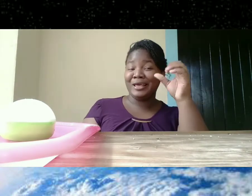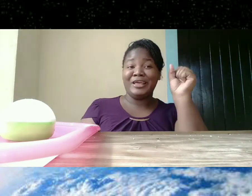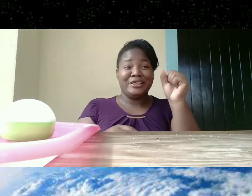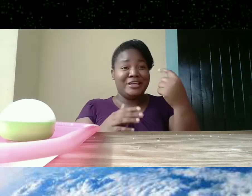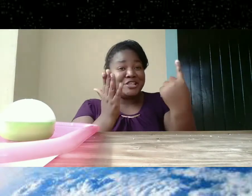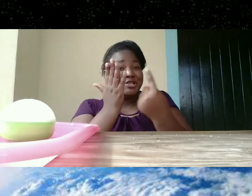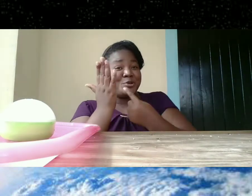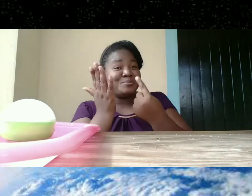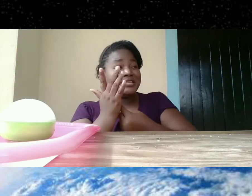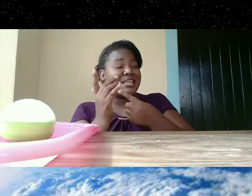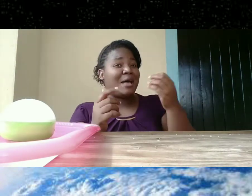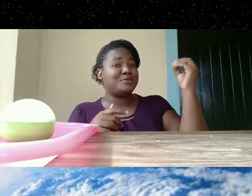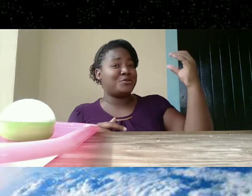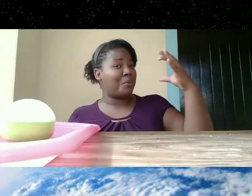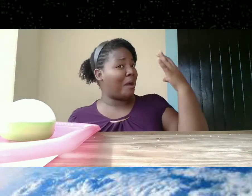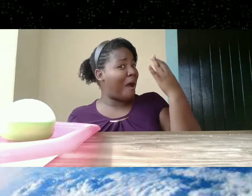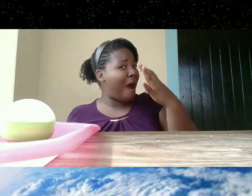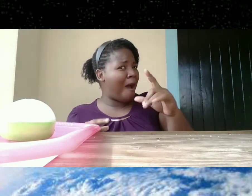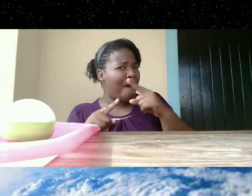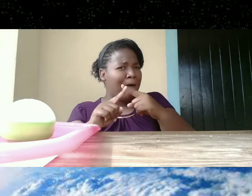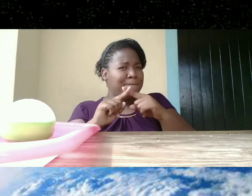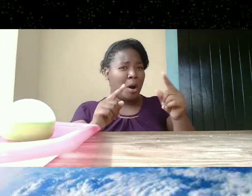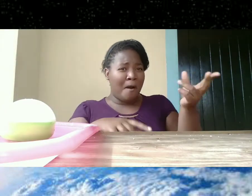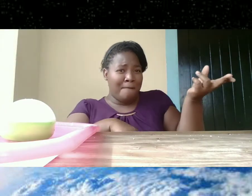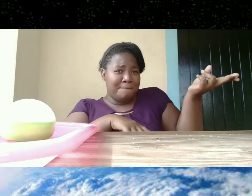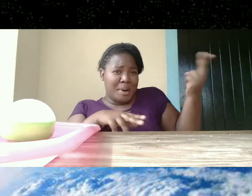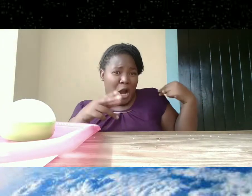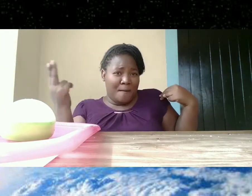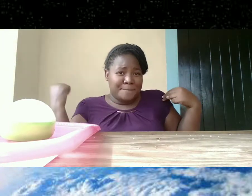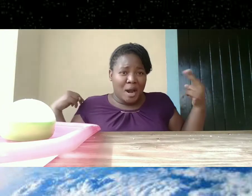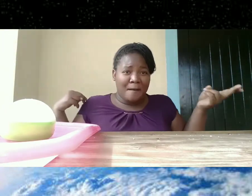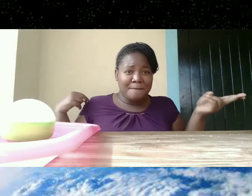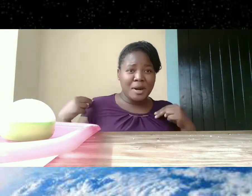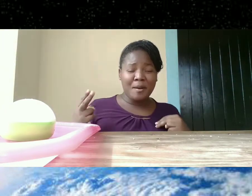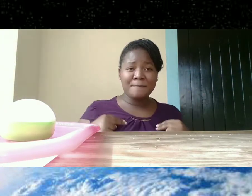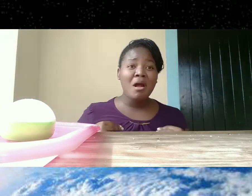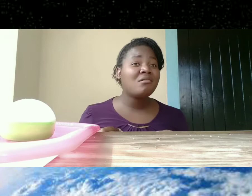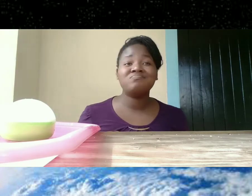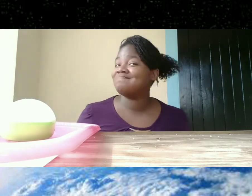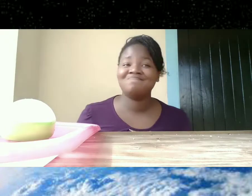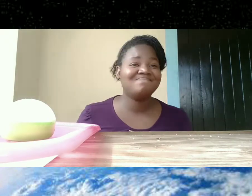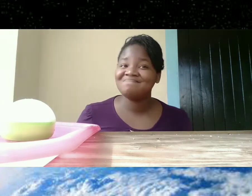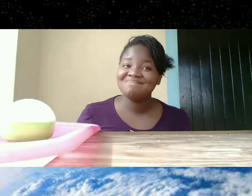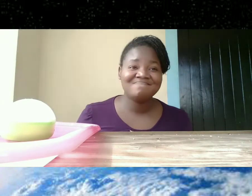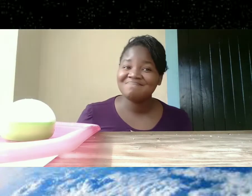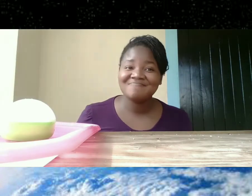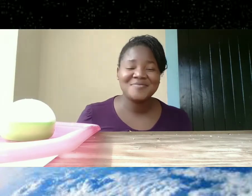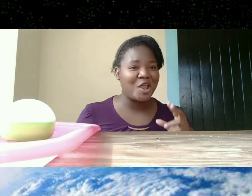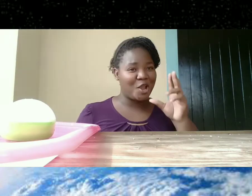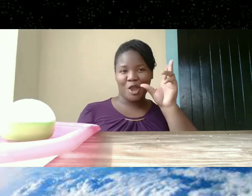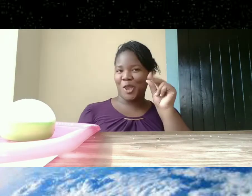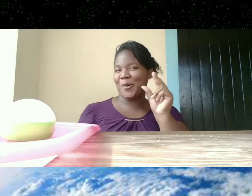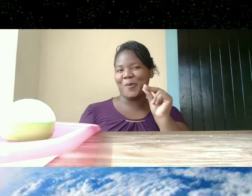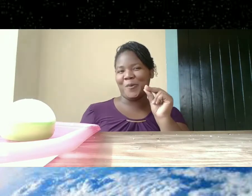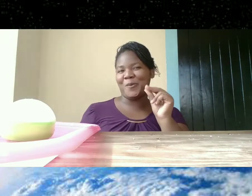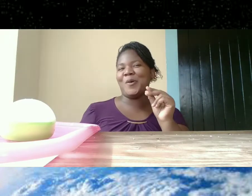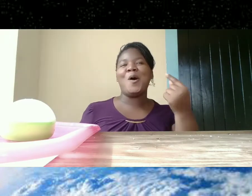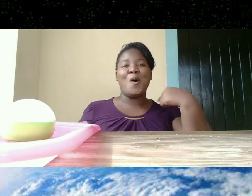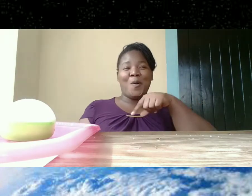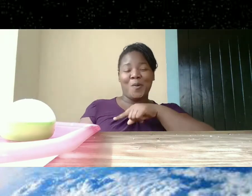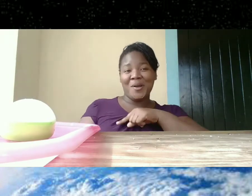from the sun by the atmosphere. Sometimes the sun is very hot, but it doesn't burn our skin.